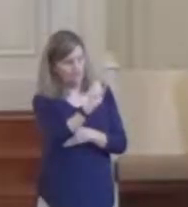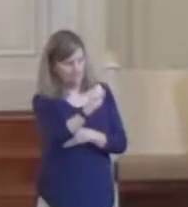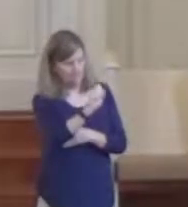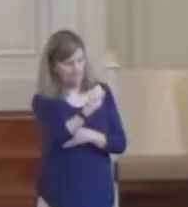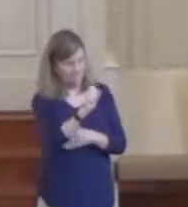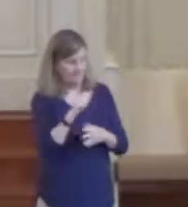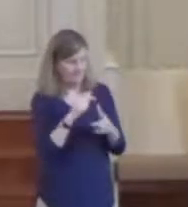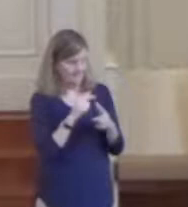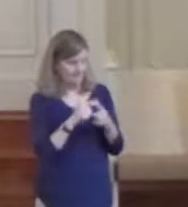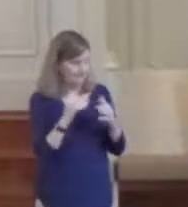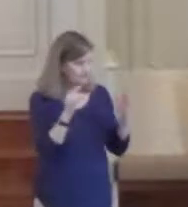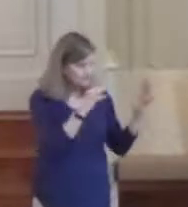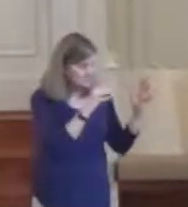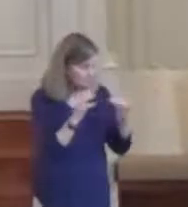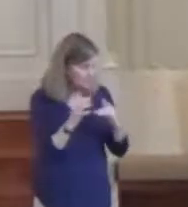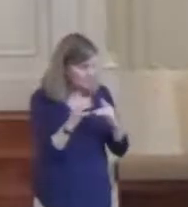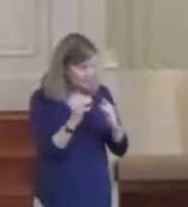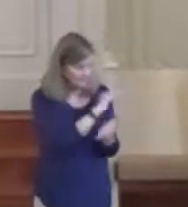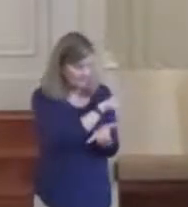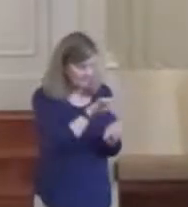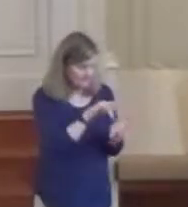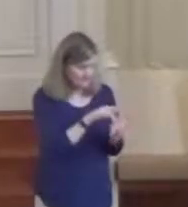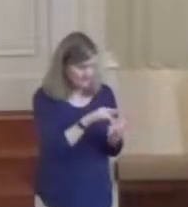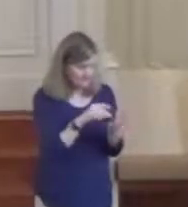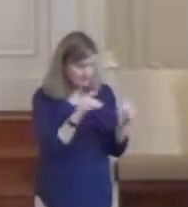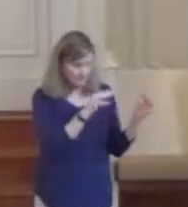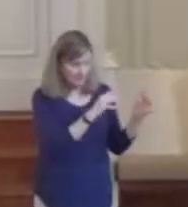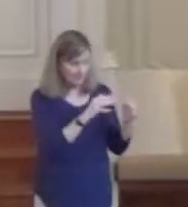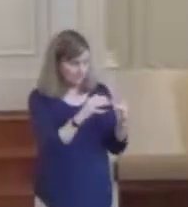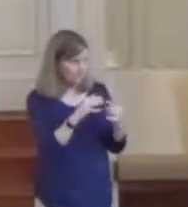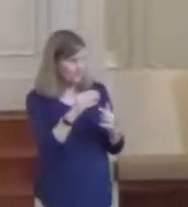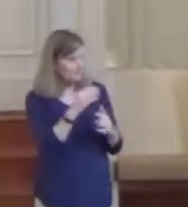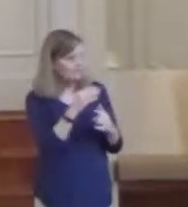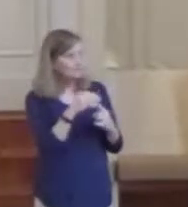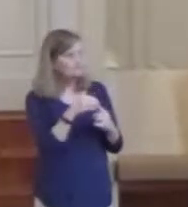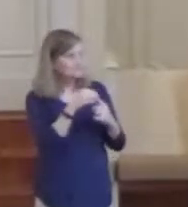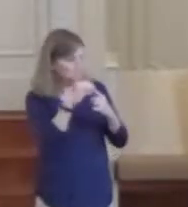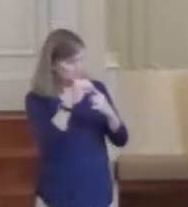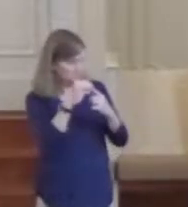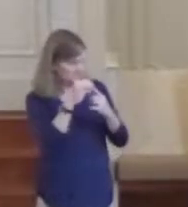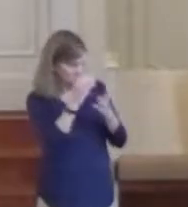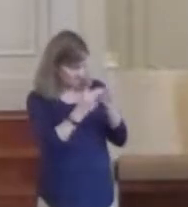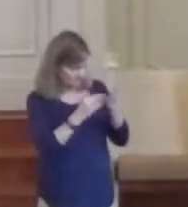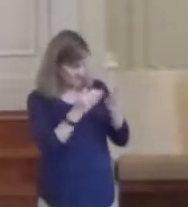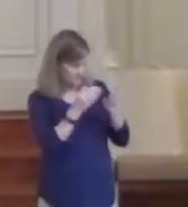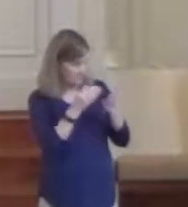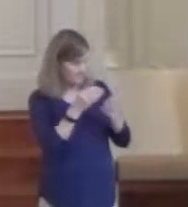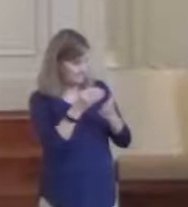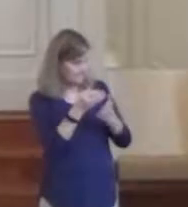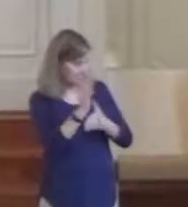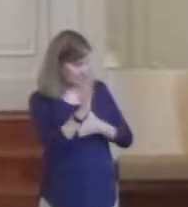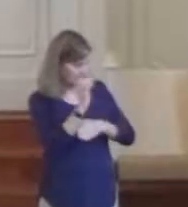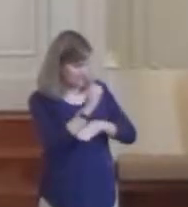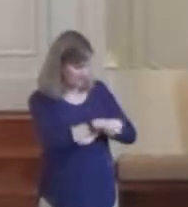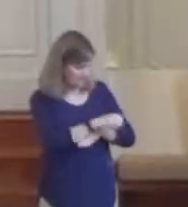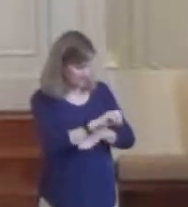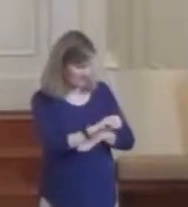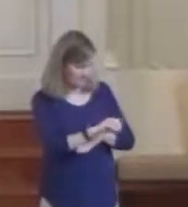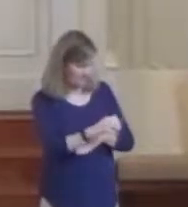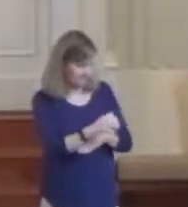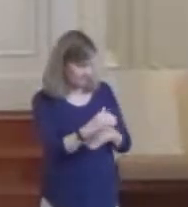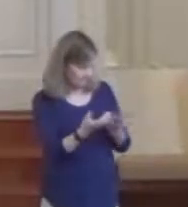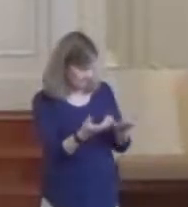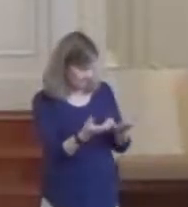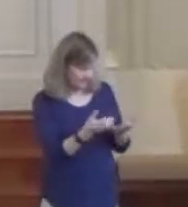a war that broke out. And in the midst of this war, certain gods were defeated and destroyed by other ones.